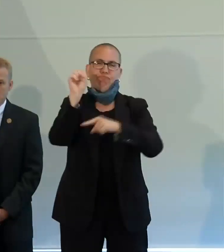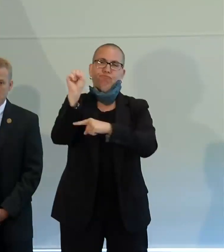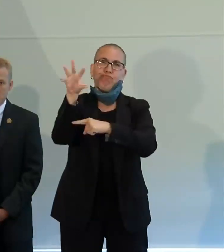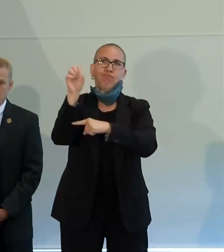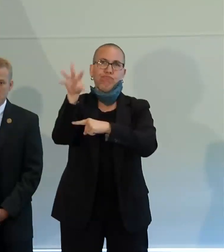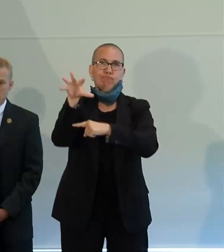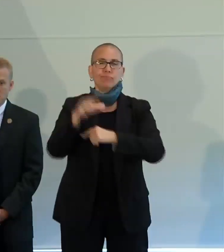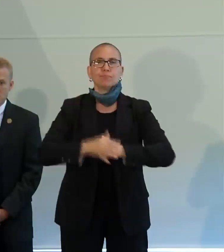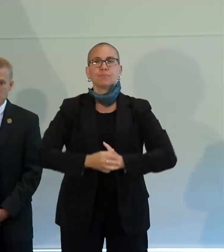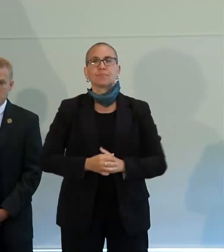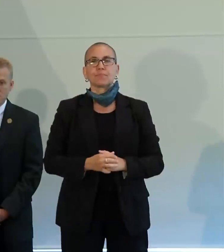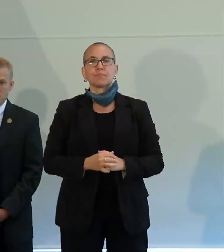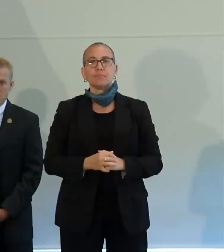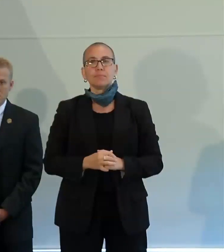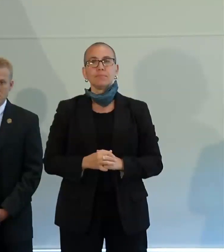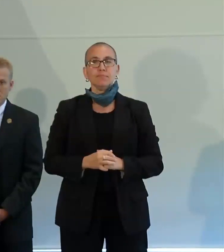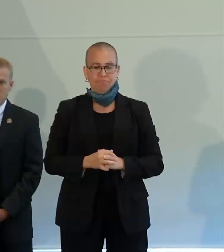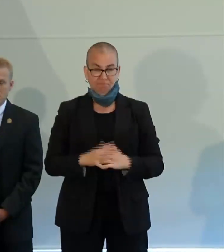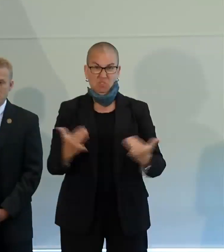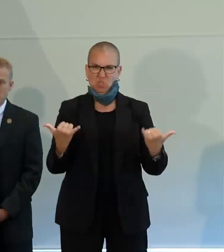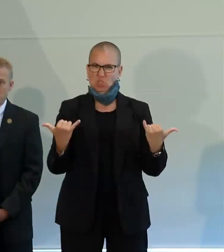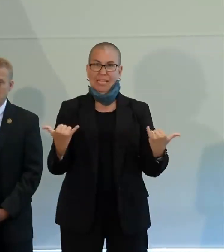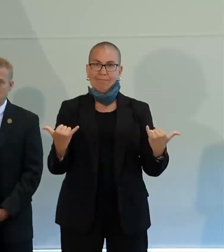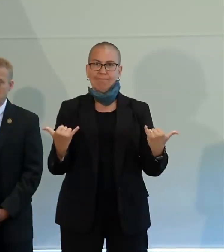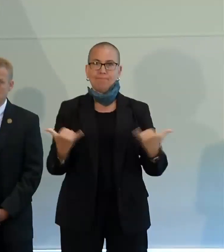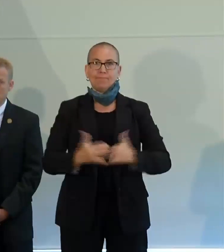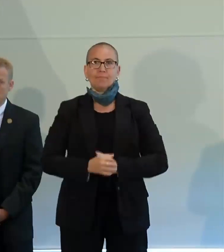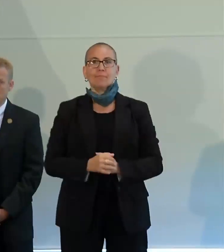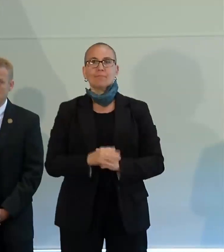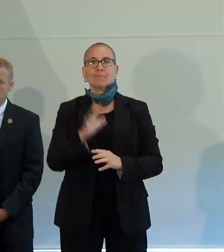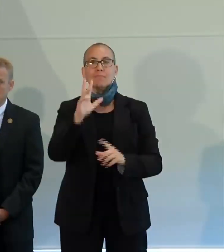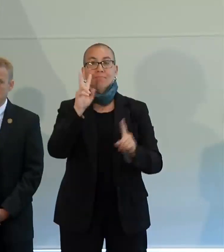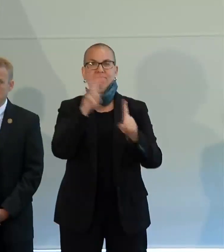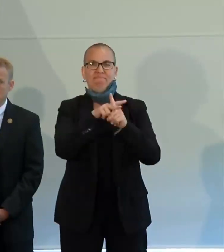First, today I filed an amended complaint